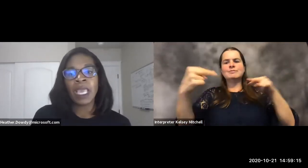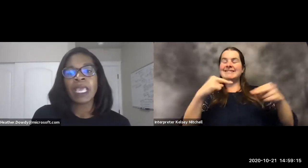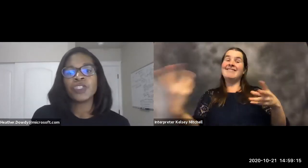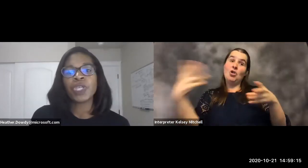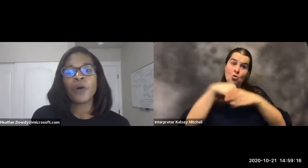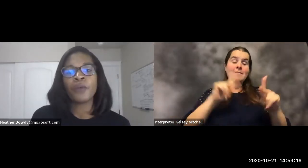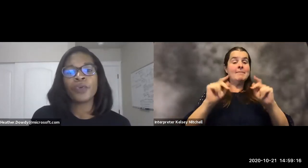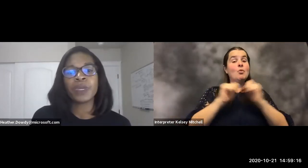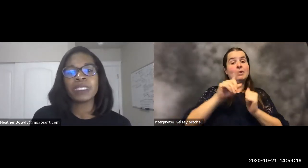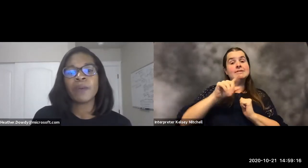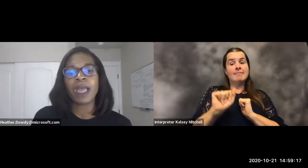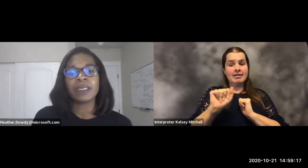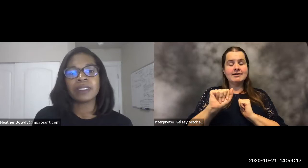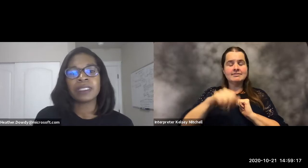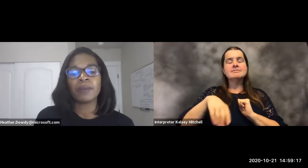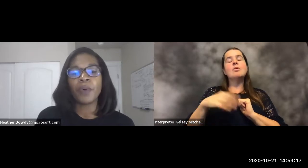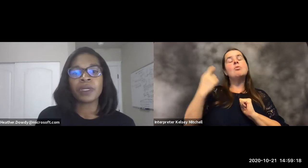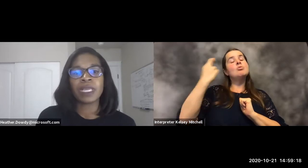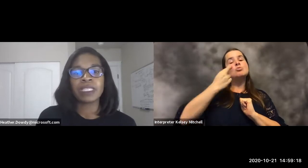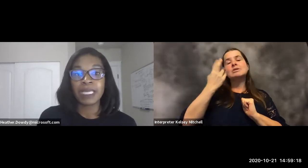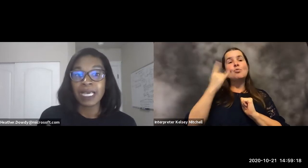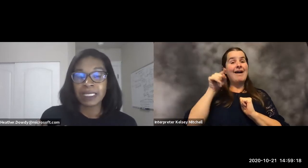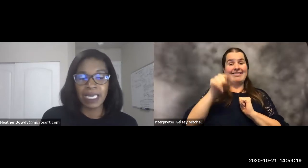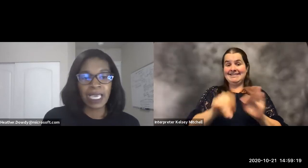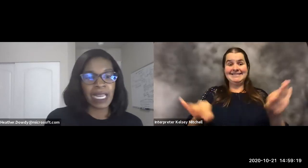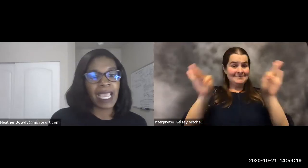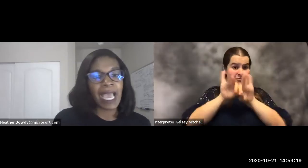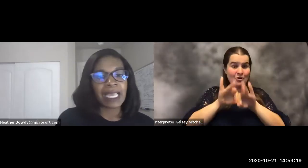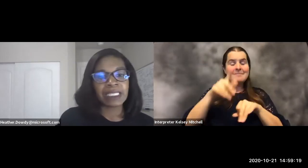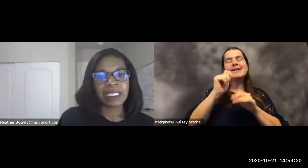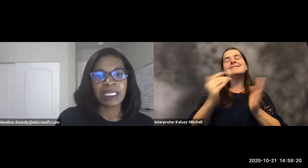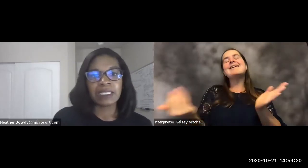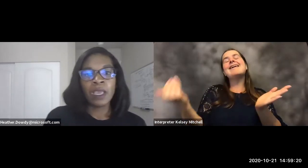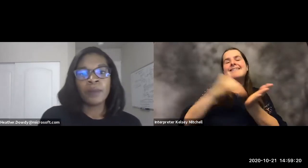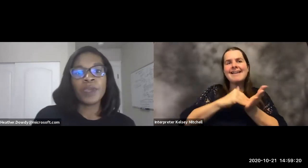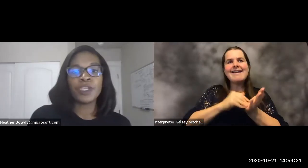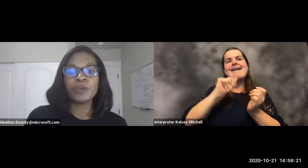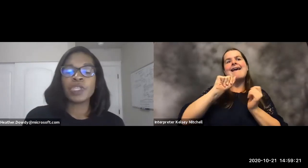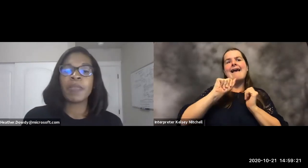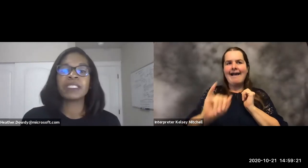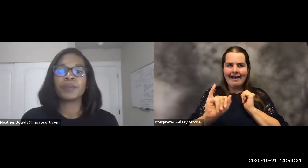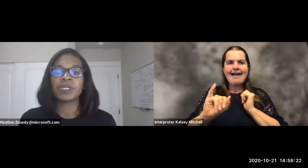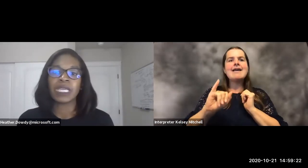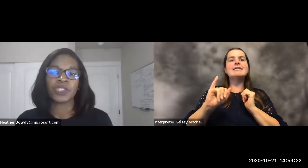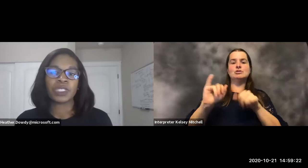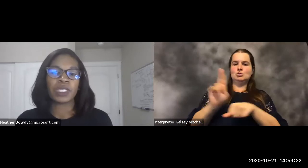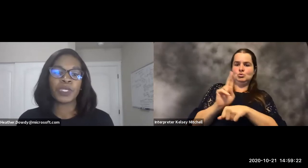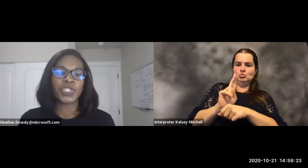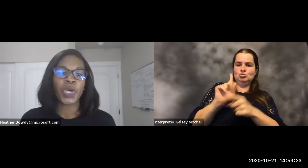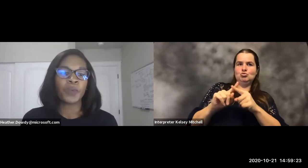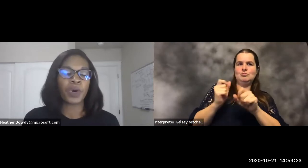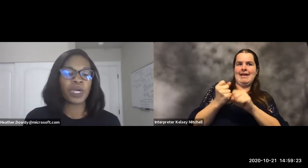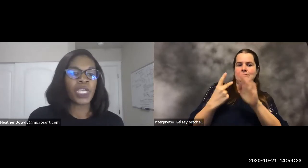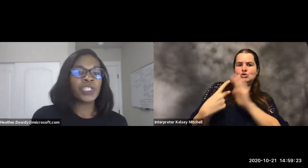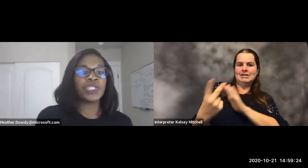disabilities. And so the reason why this is important is because, again, AI is being used to make some predictions,